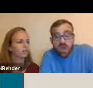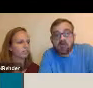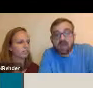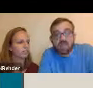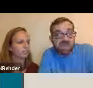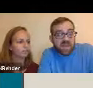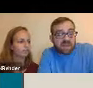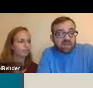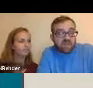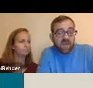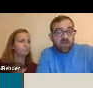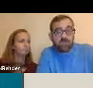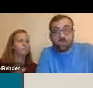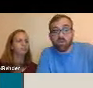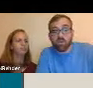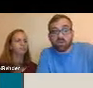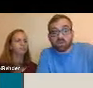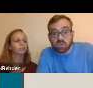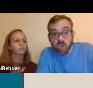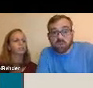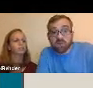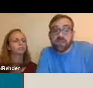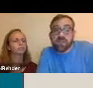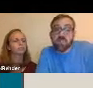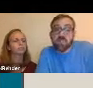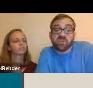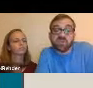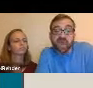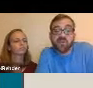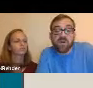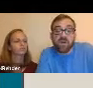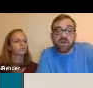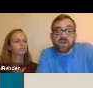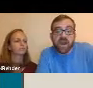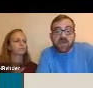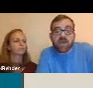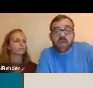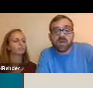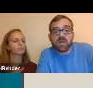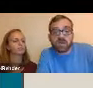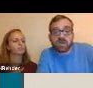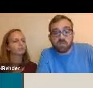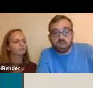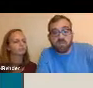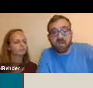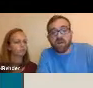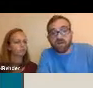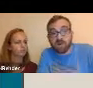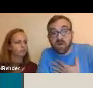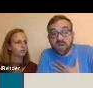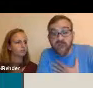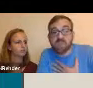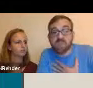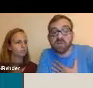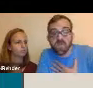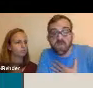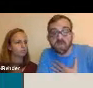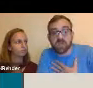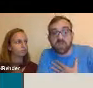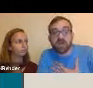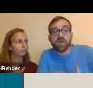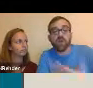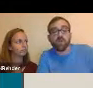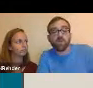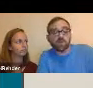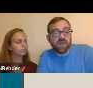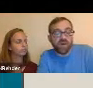So I really began to see how the Lord was calling us into missions now and how he prepared, he had been preparing